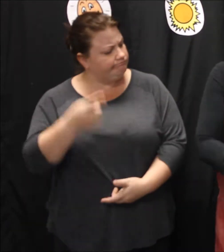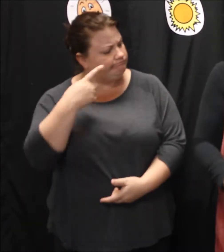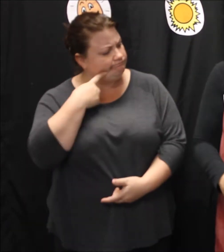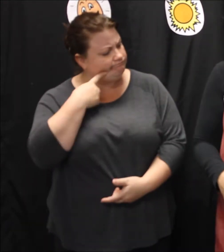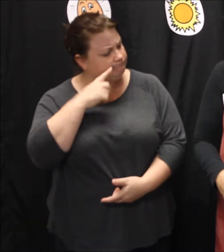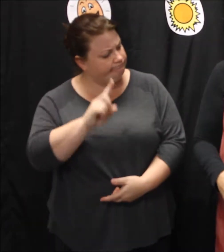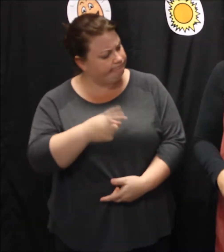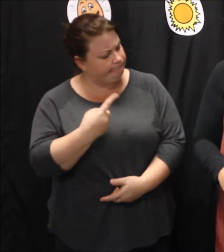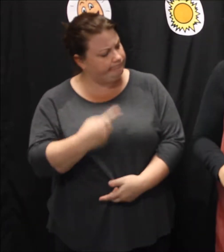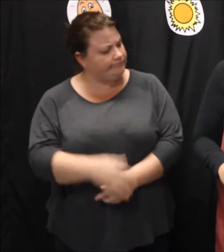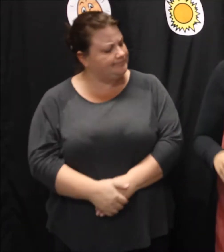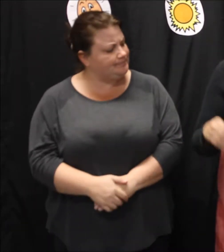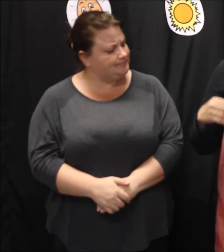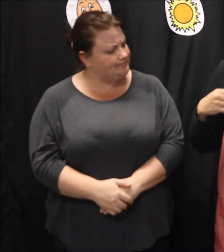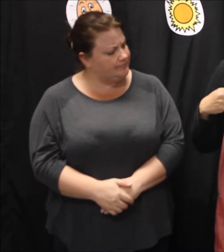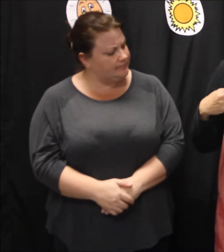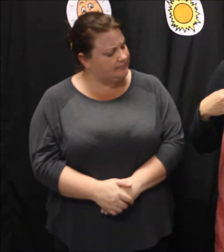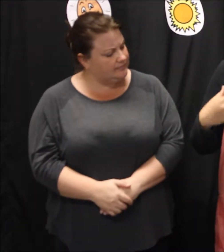Turn the page.